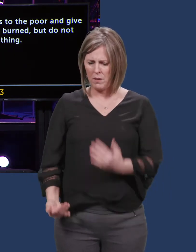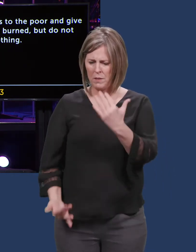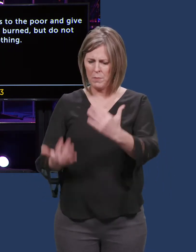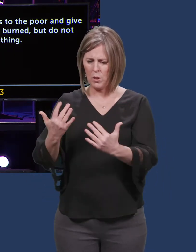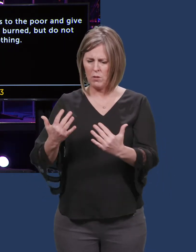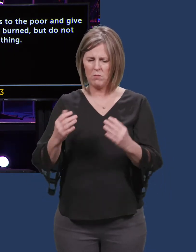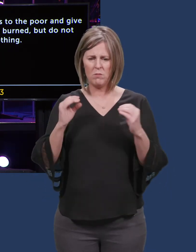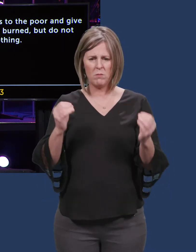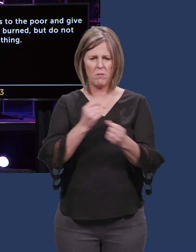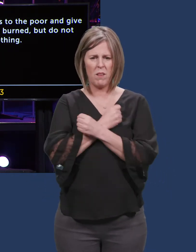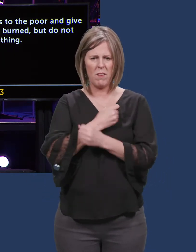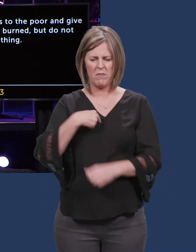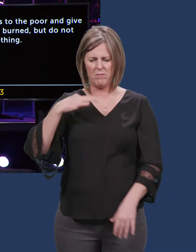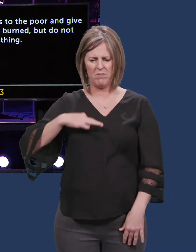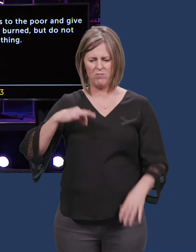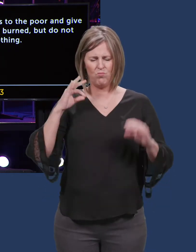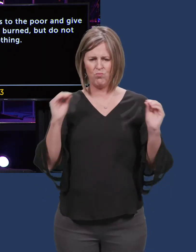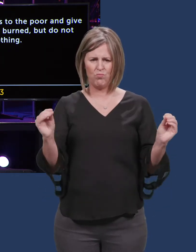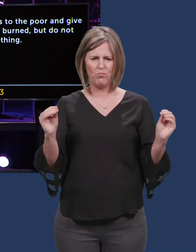nothing.